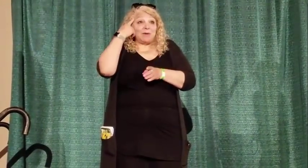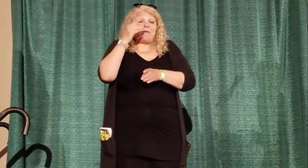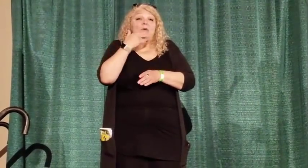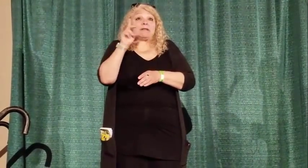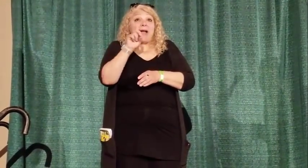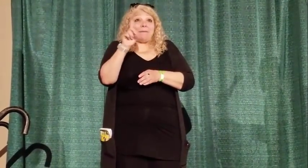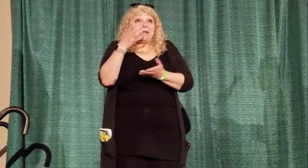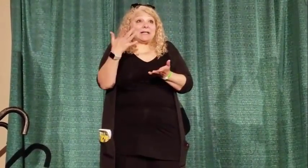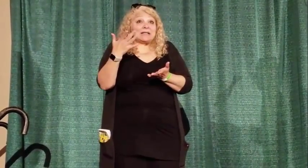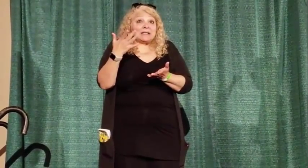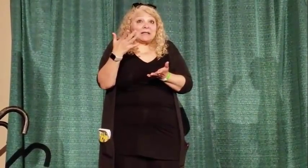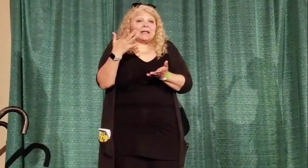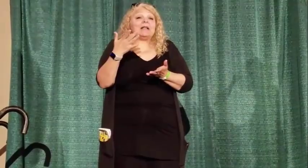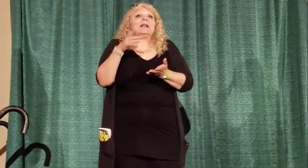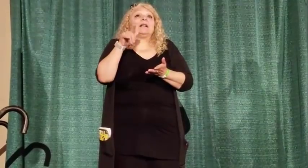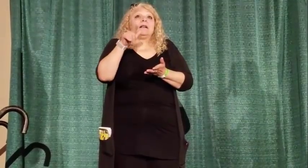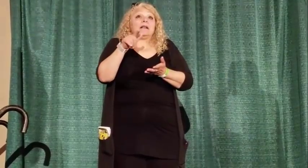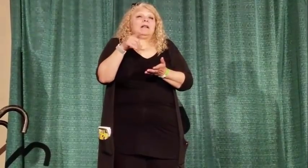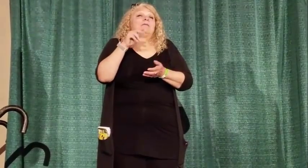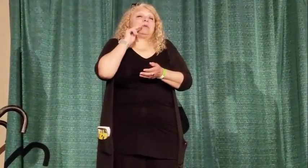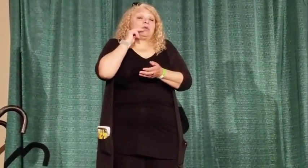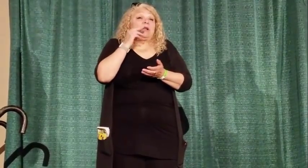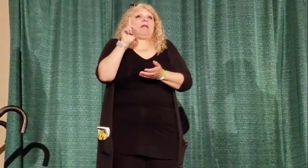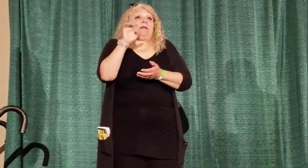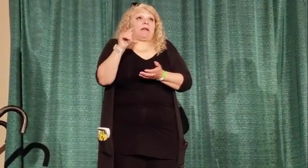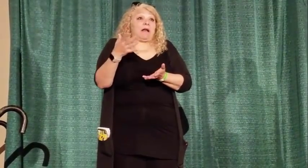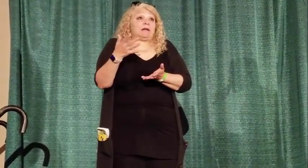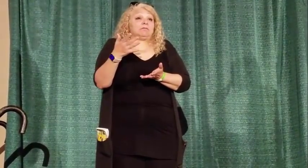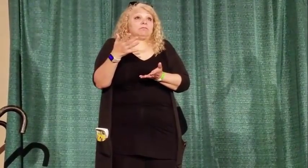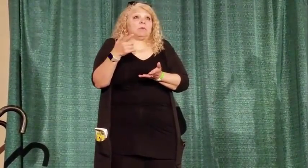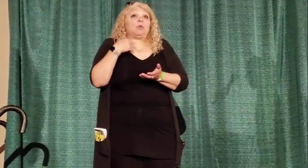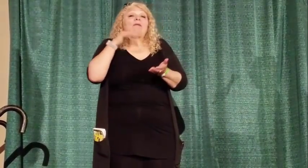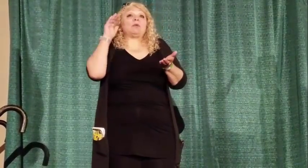pressure, only lowers risk of death by around 10 to 12%.